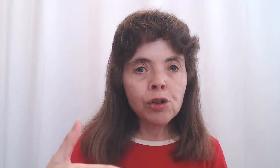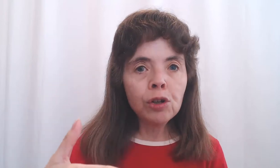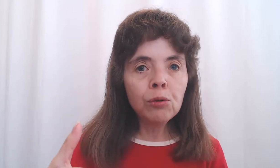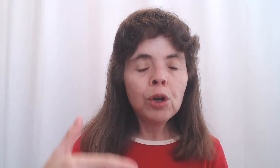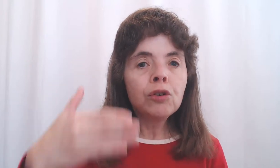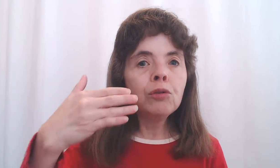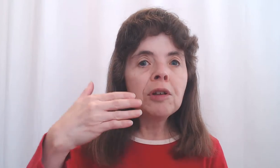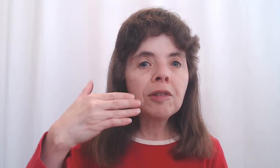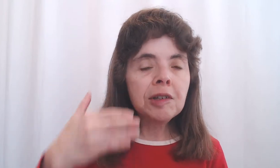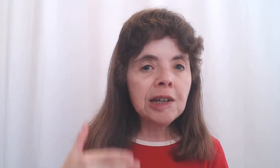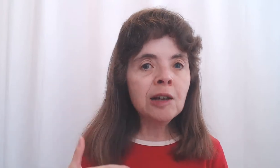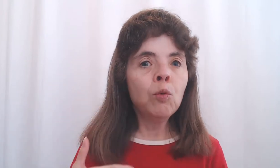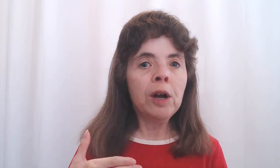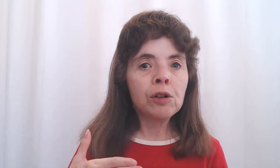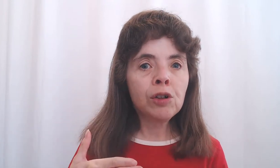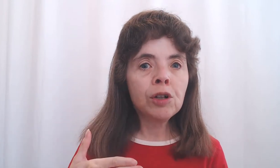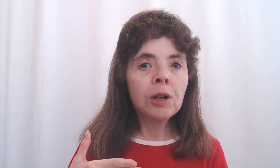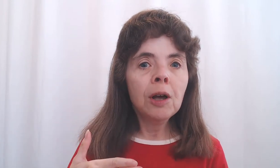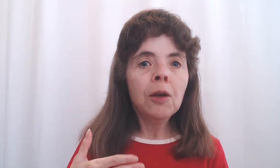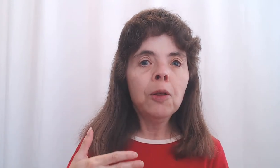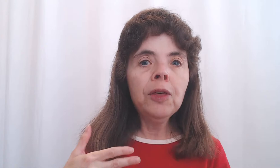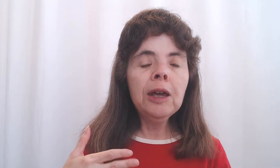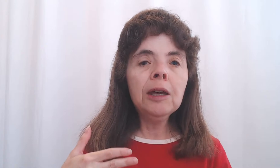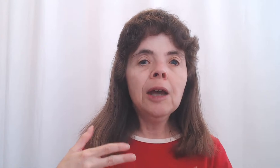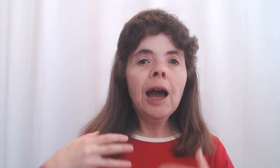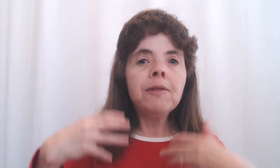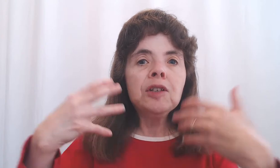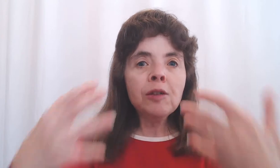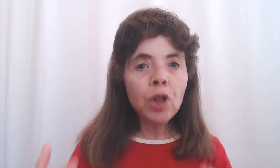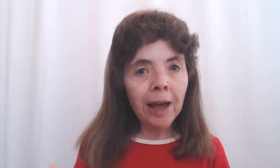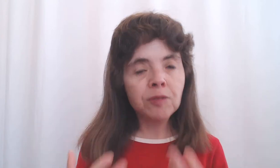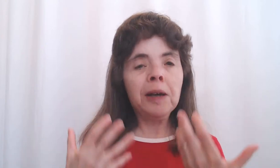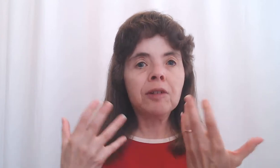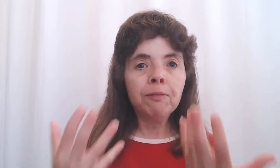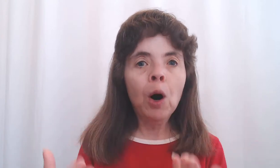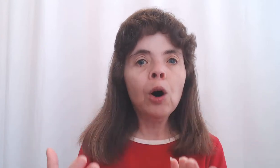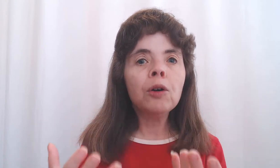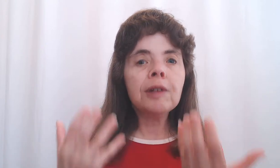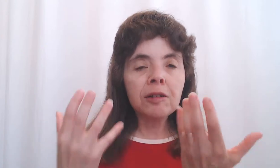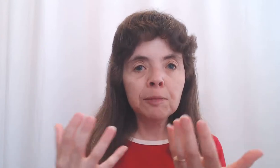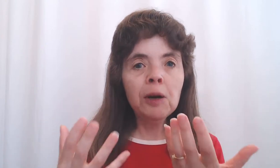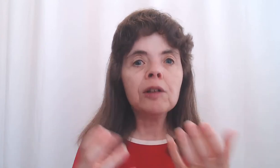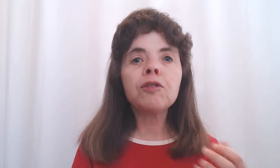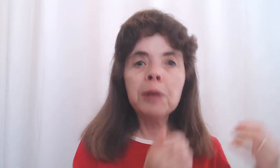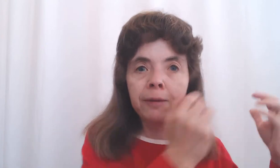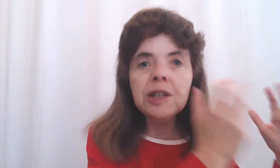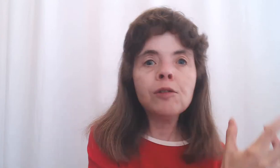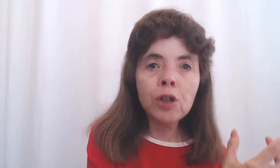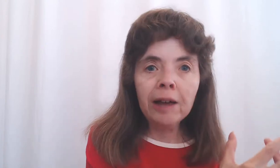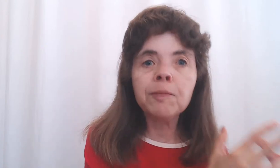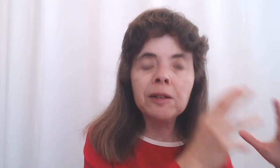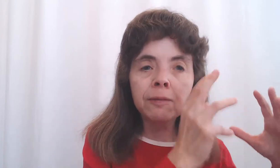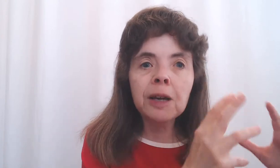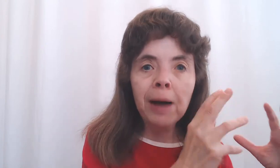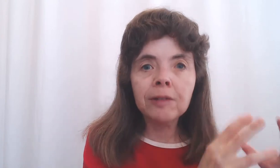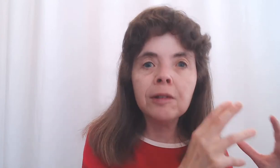you to distinguish the evidential aspects of Paul's experience from the evidential aspects of the apostles'